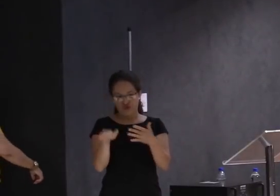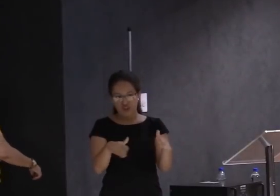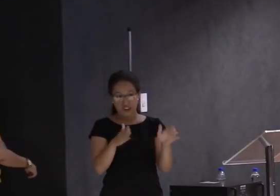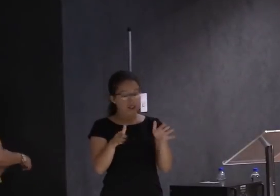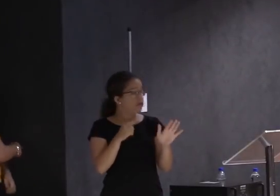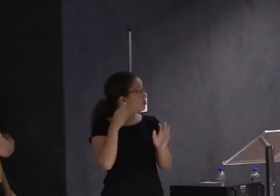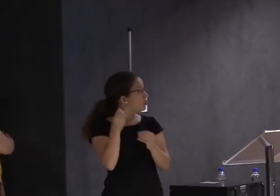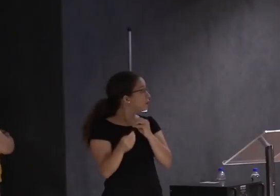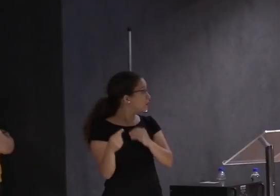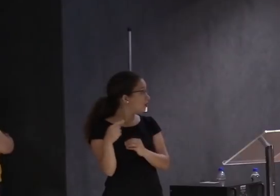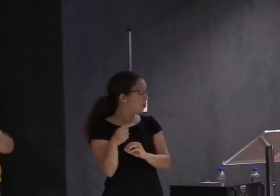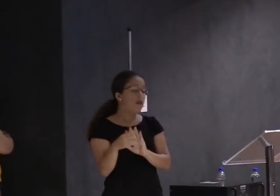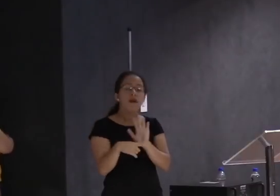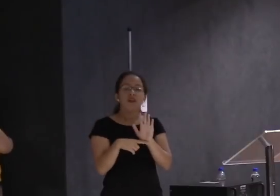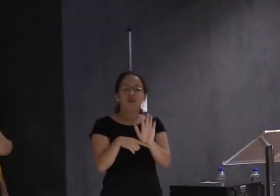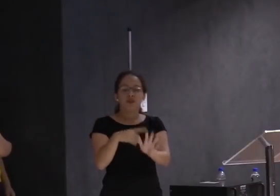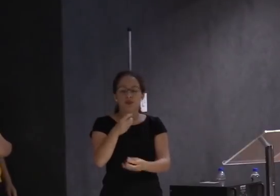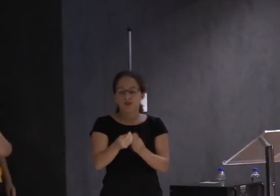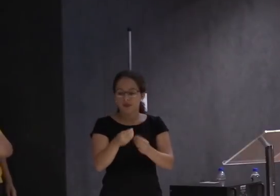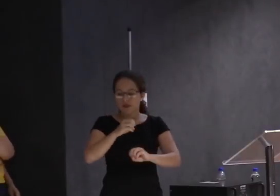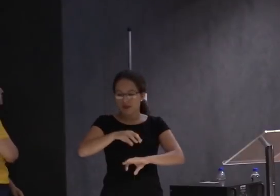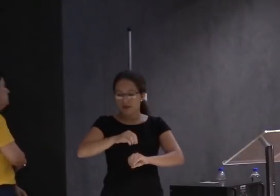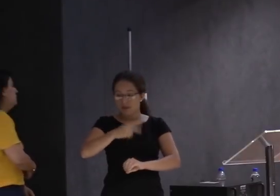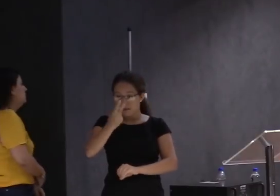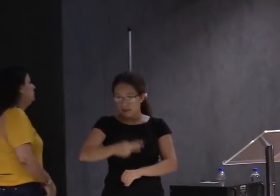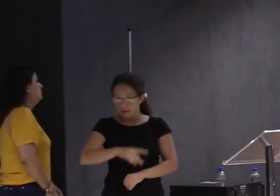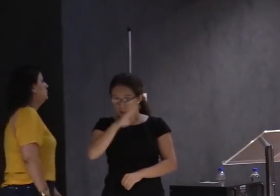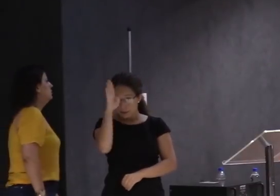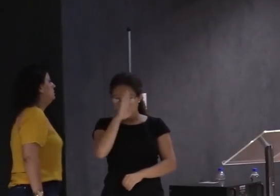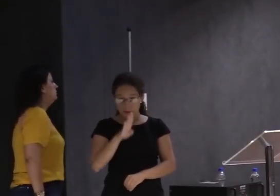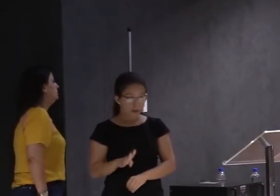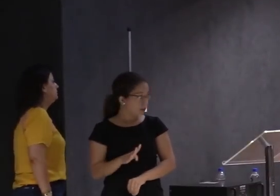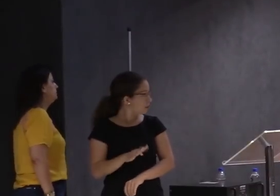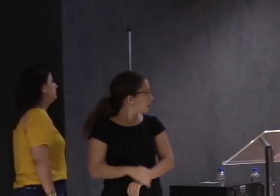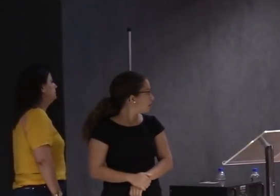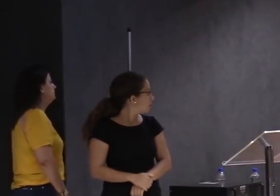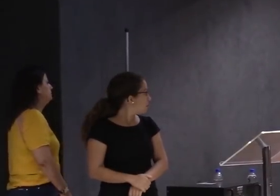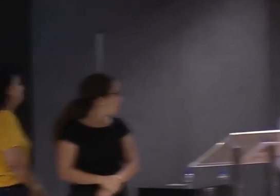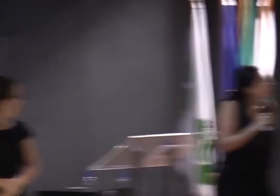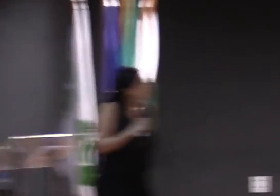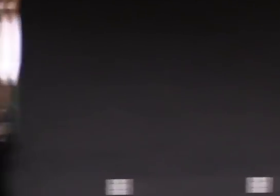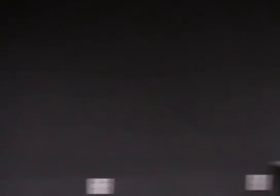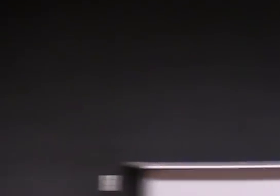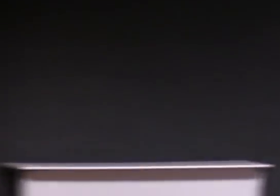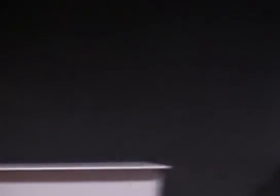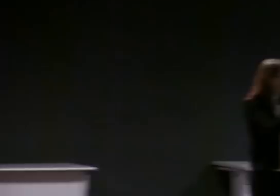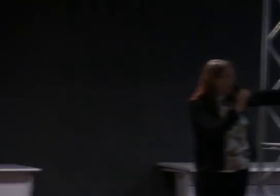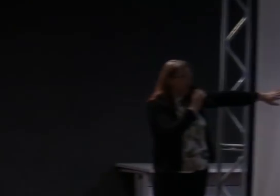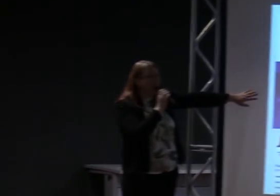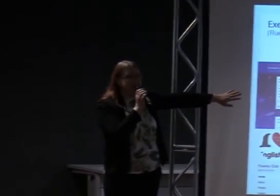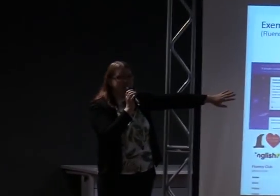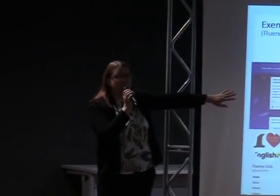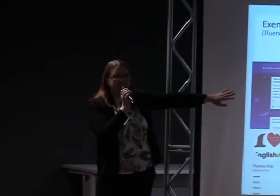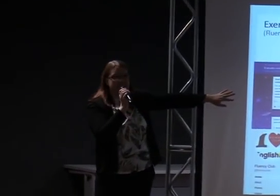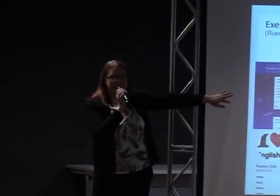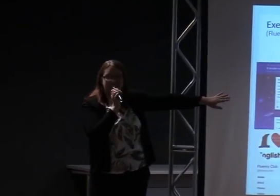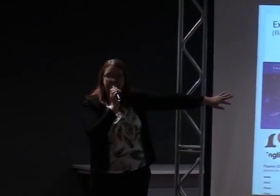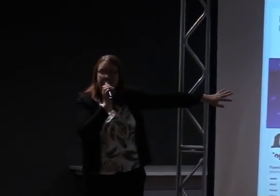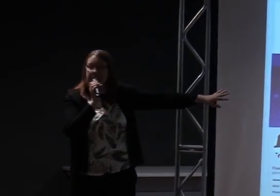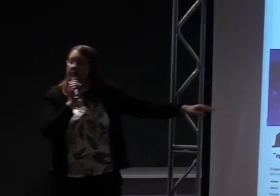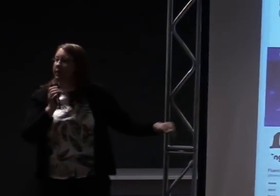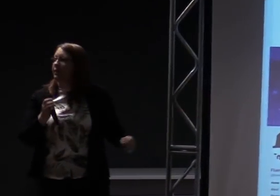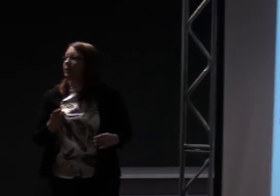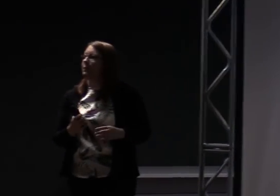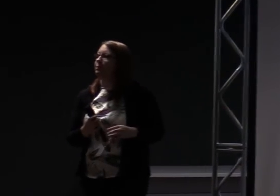ajudam na educação no Brasil. So here on the top left, you can see a